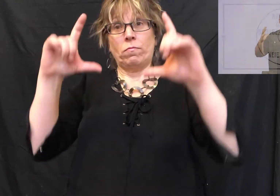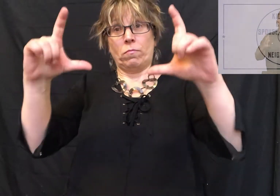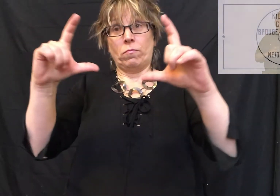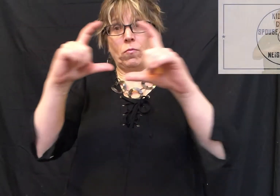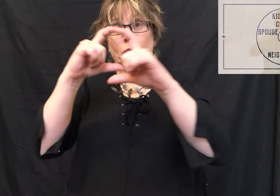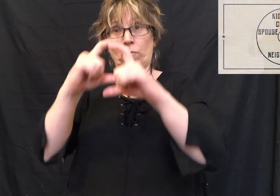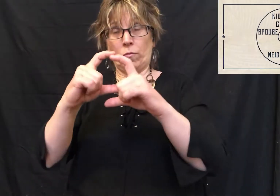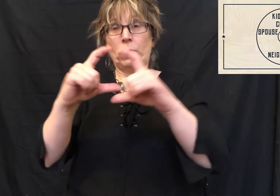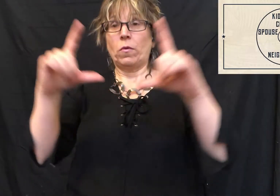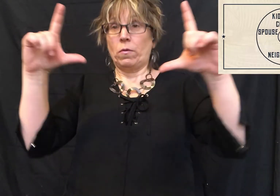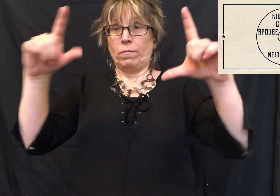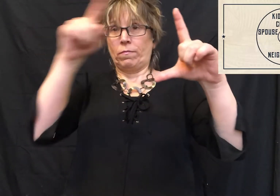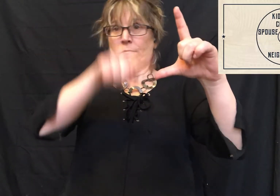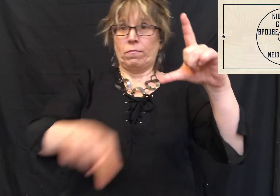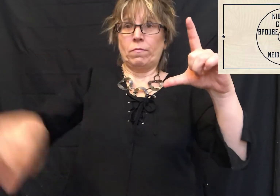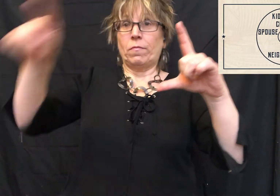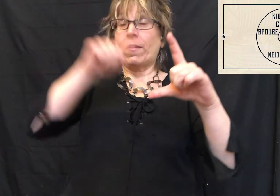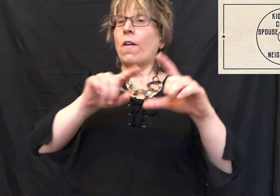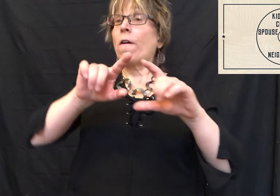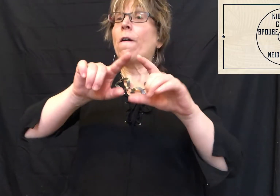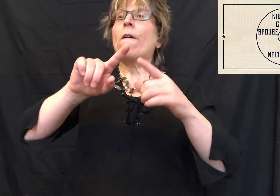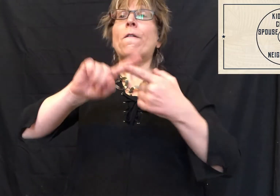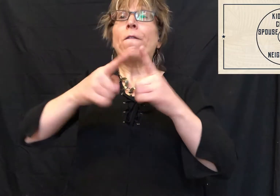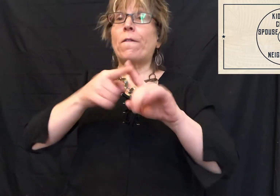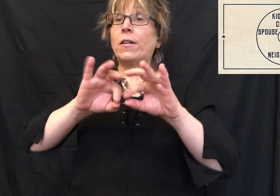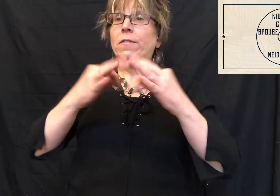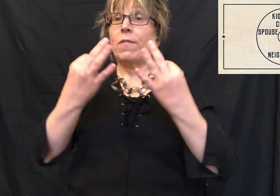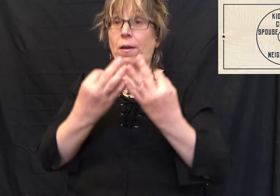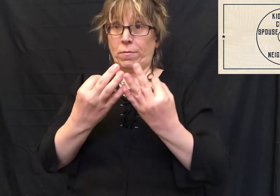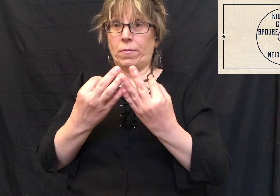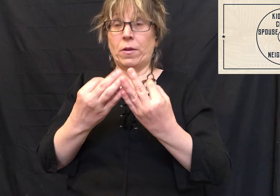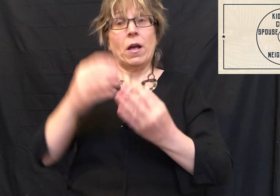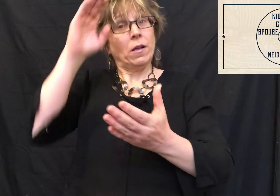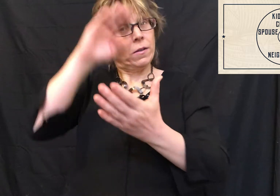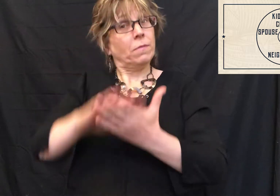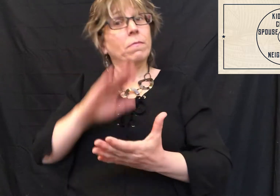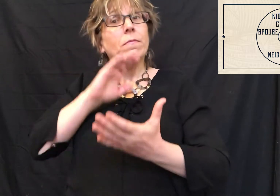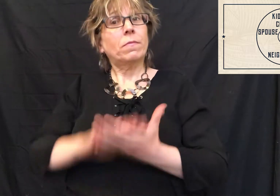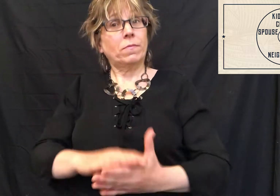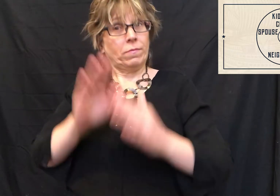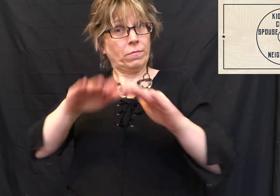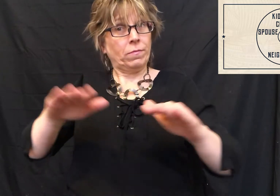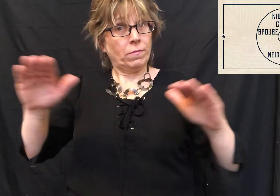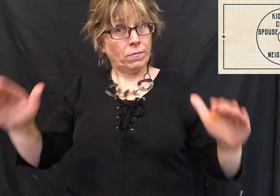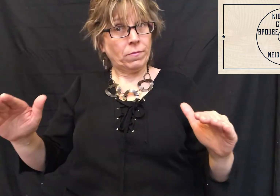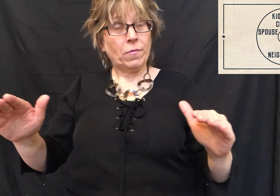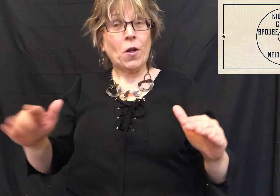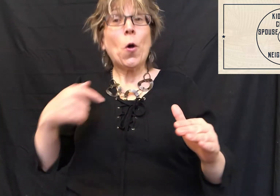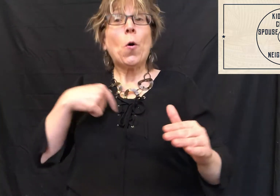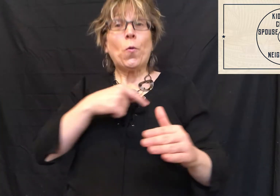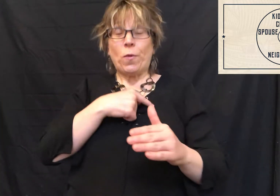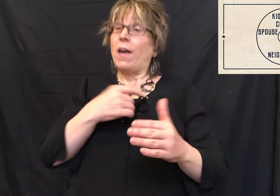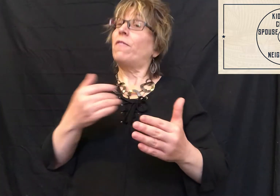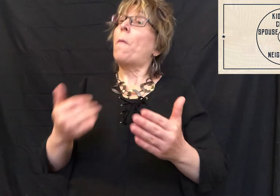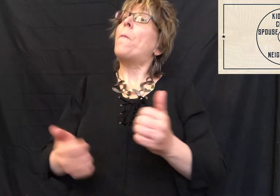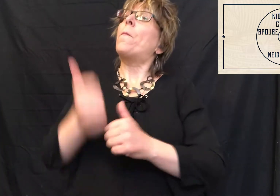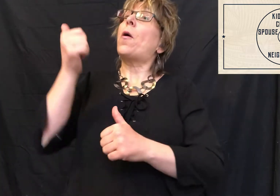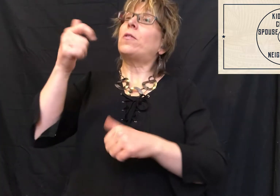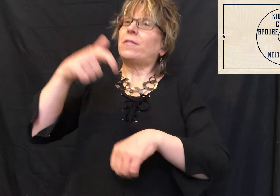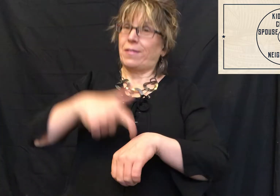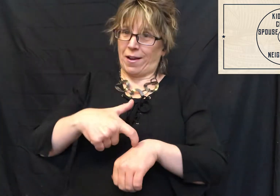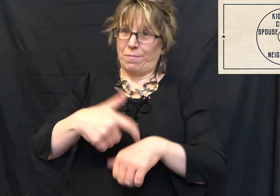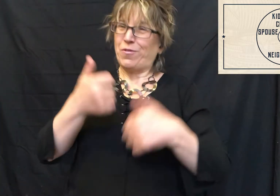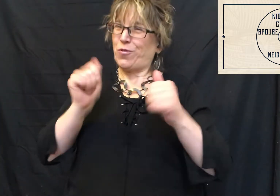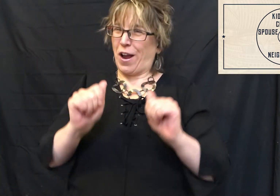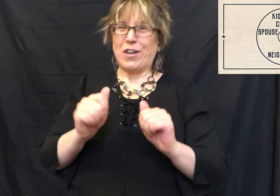circles. The larger circle is all of our friends and family members, our spouses, our kids. We spend most of our